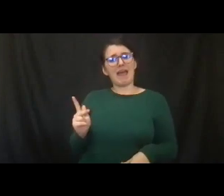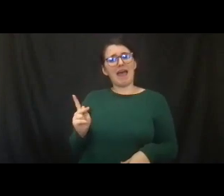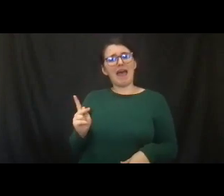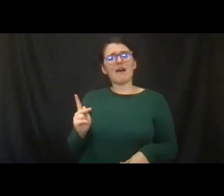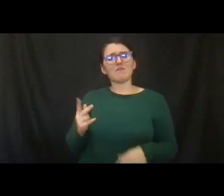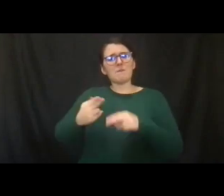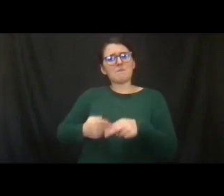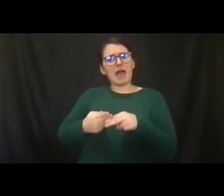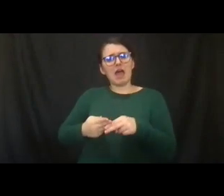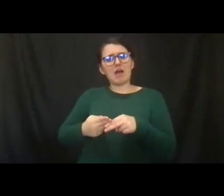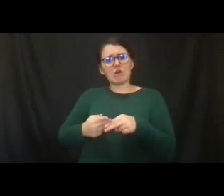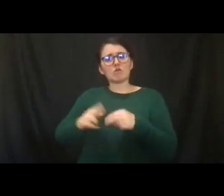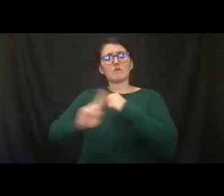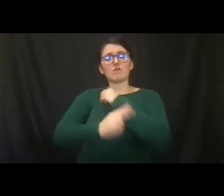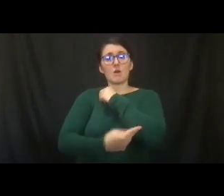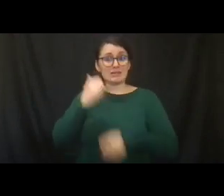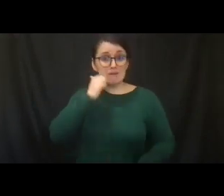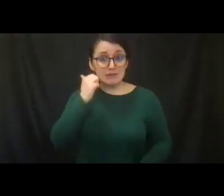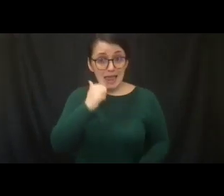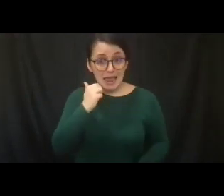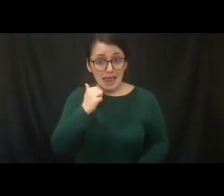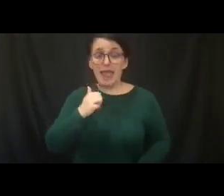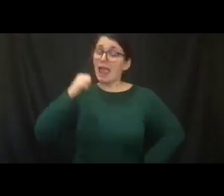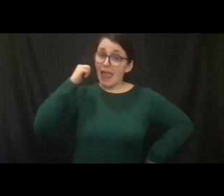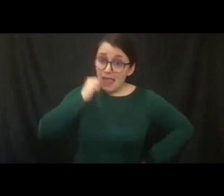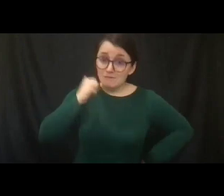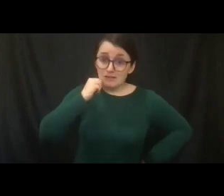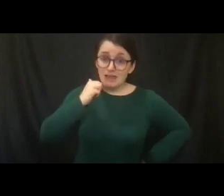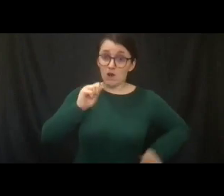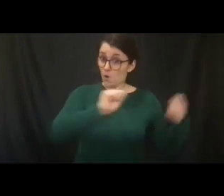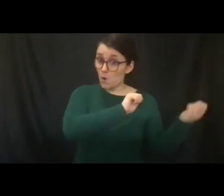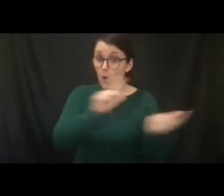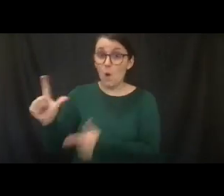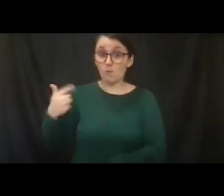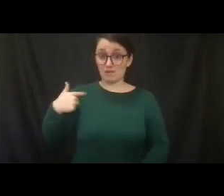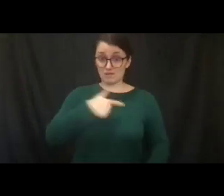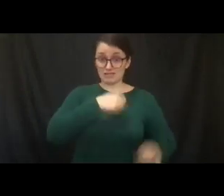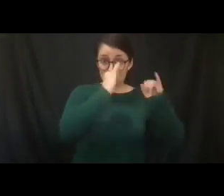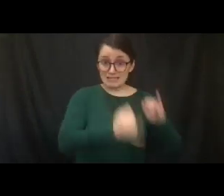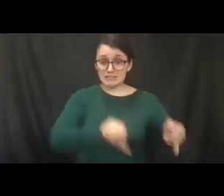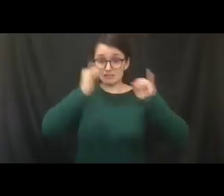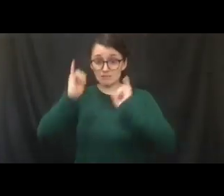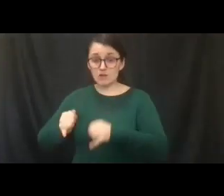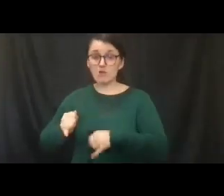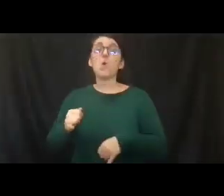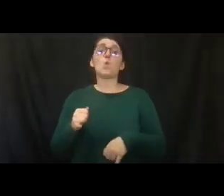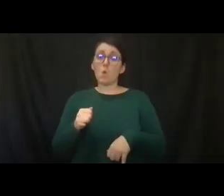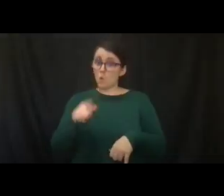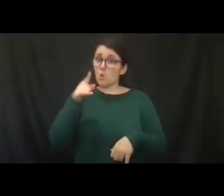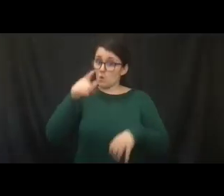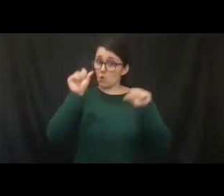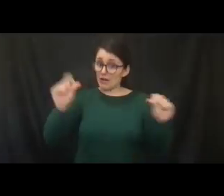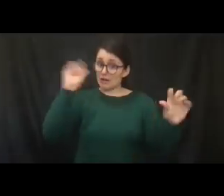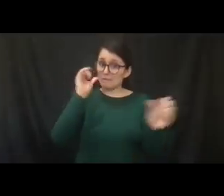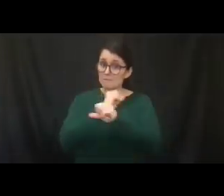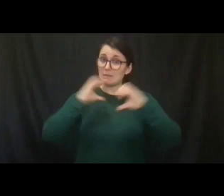of garbage every day. That's every single one of us. And so as you might imagine, that garbage